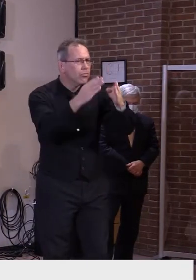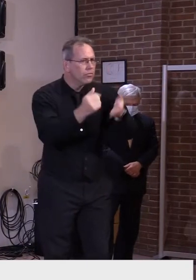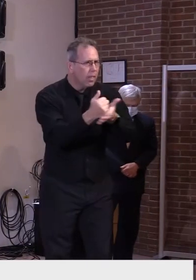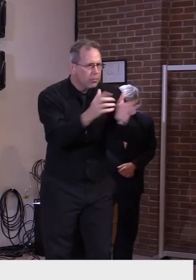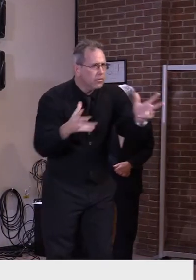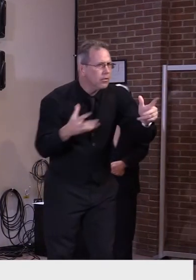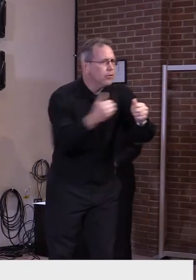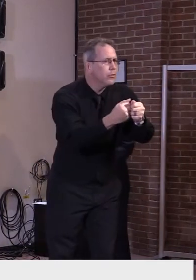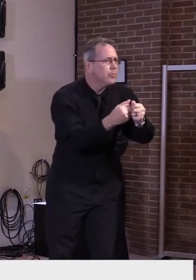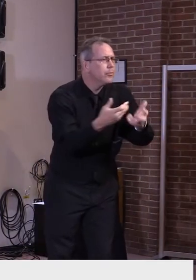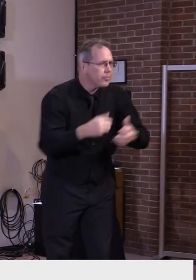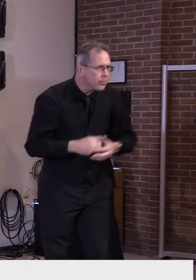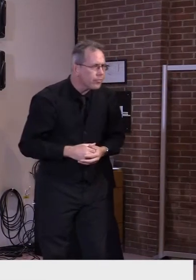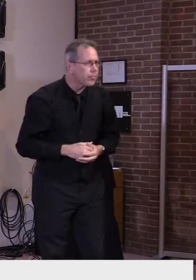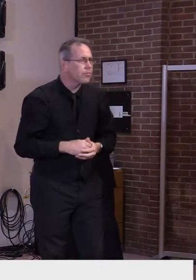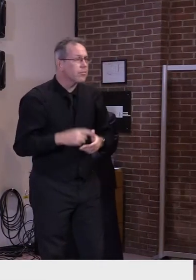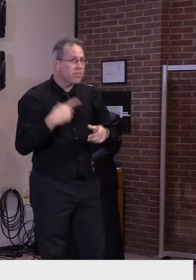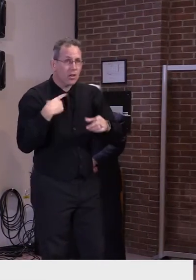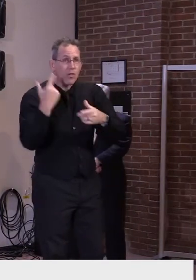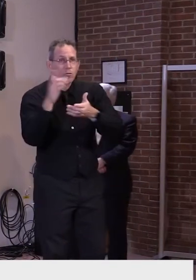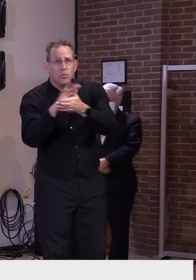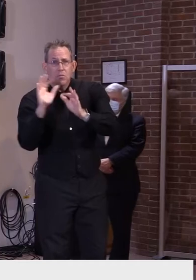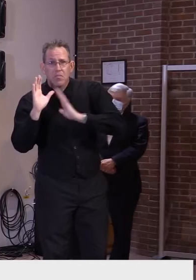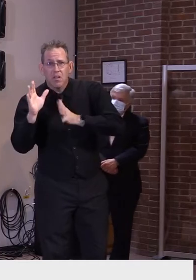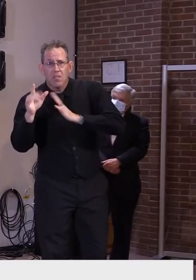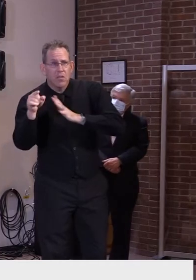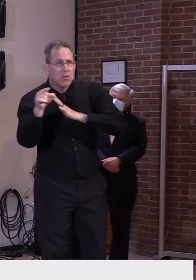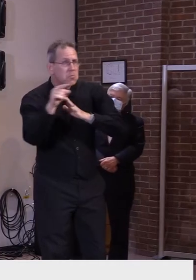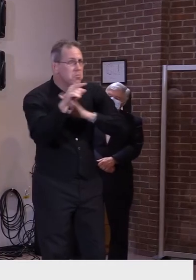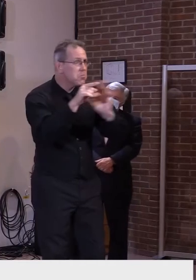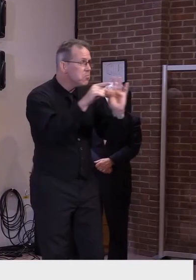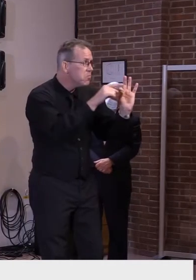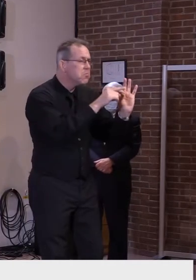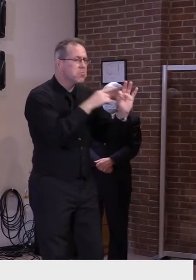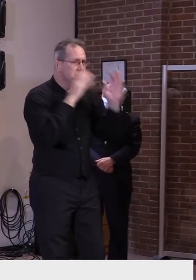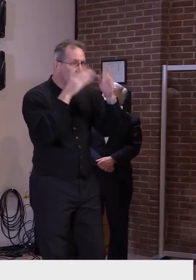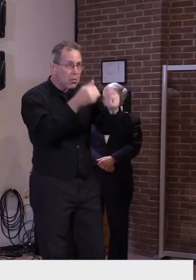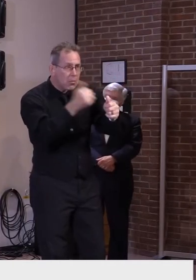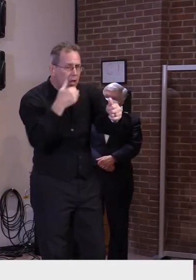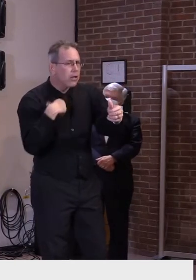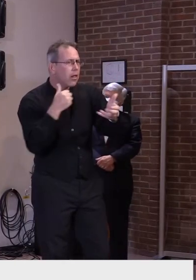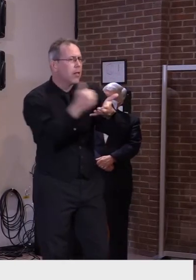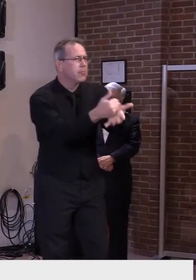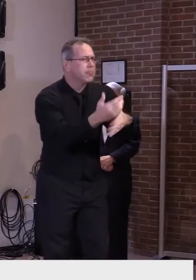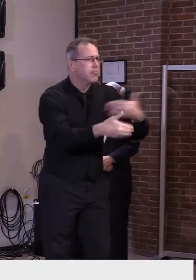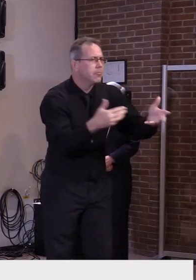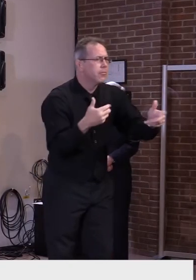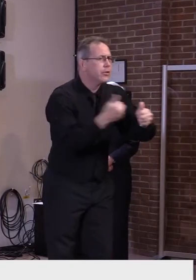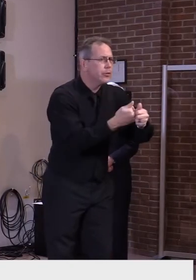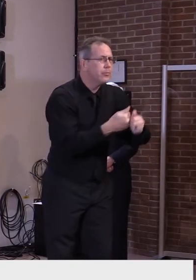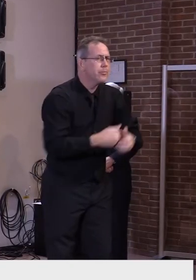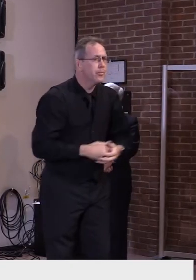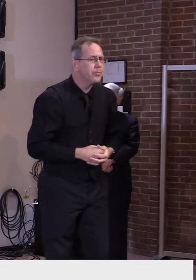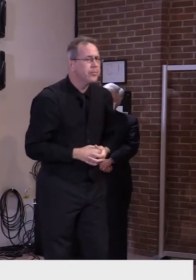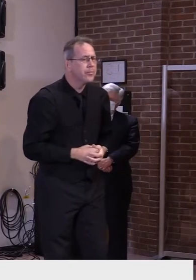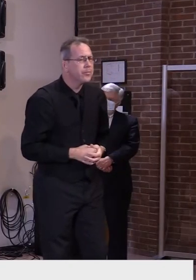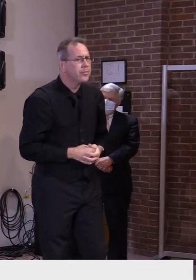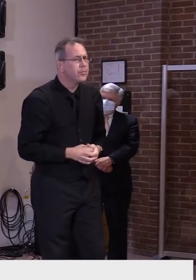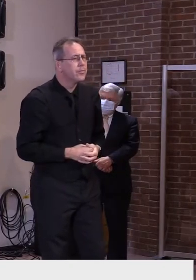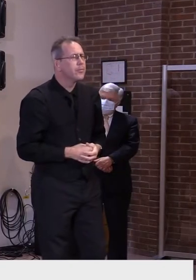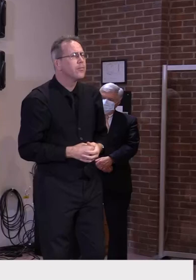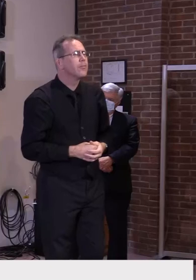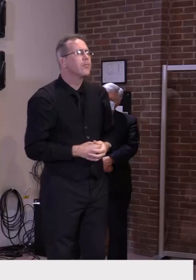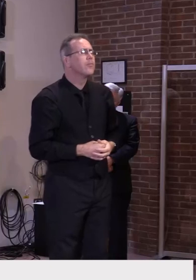approach where we can come in with a team and help a specific district work through some of the logistical challenges. In terms of remote learning, just